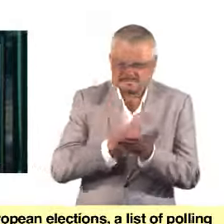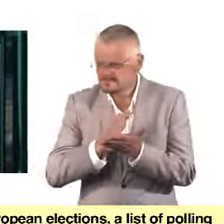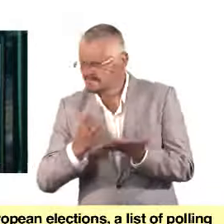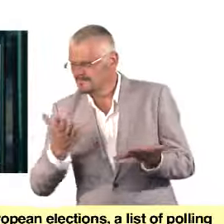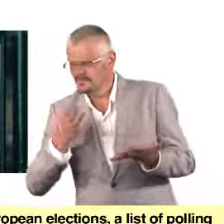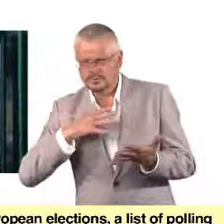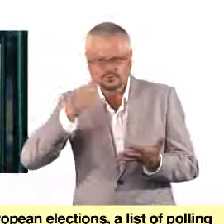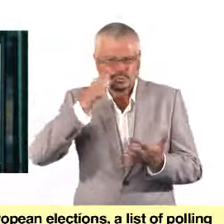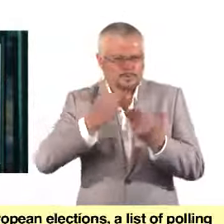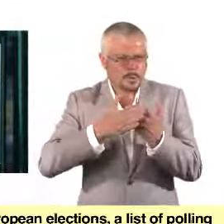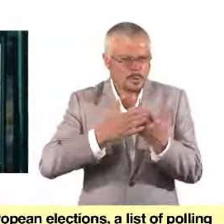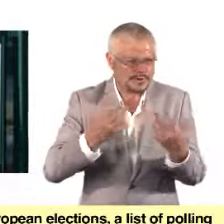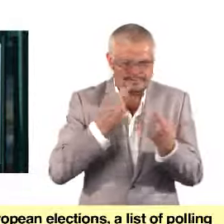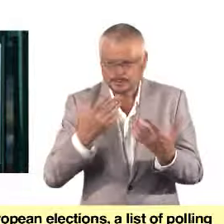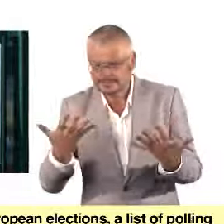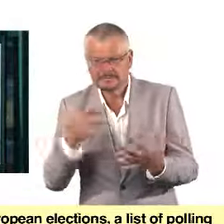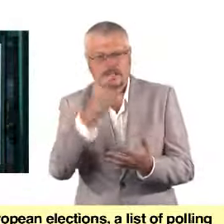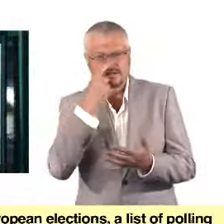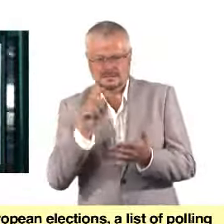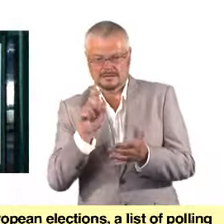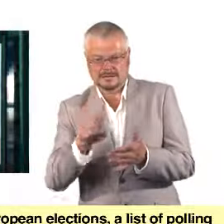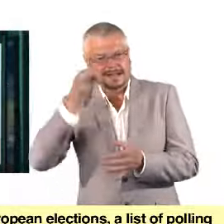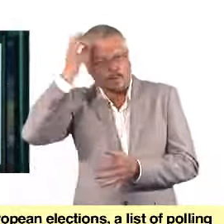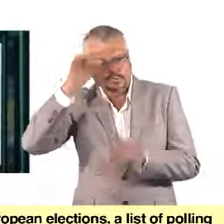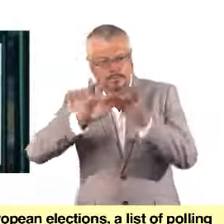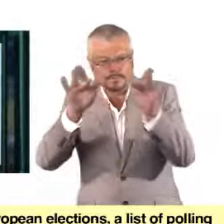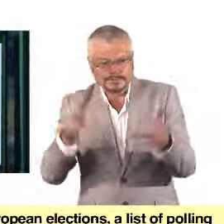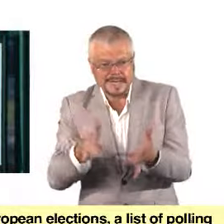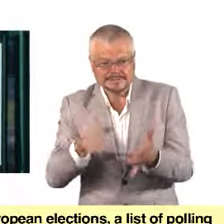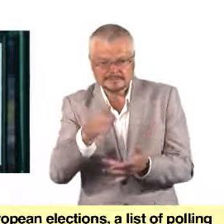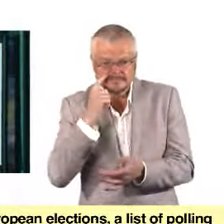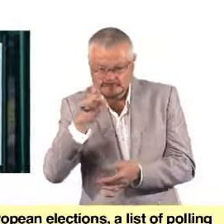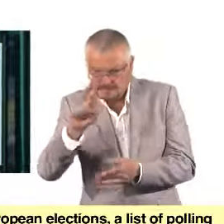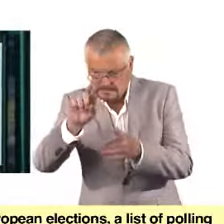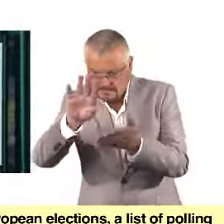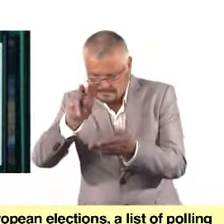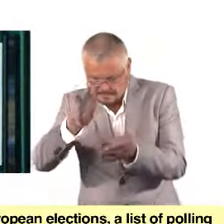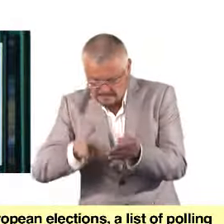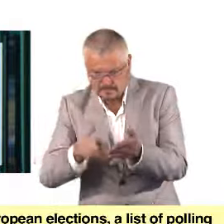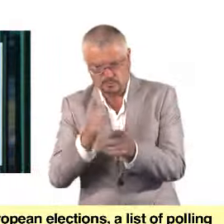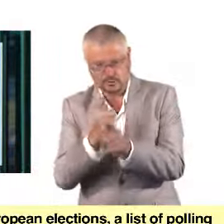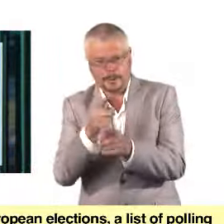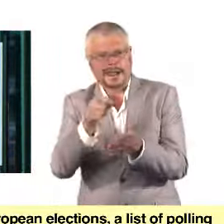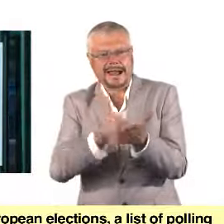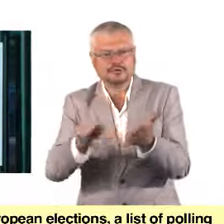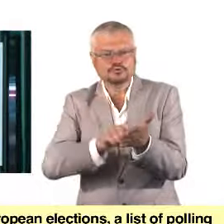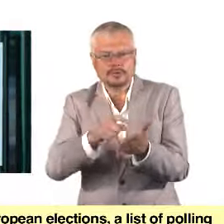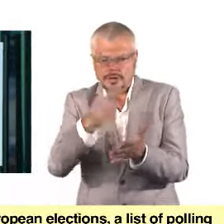During parliamentary and European elections, a list of polling stations is available to download from the council's website.